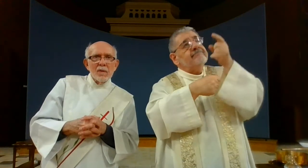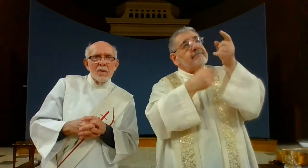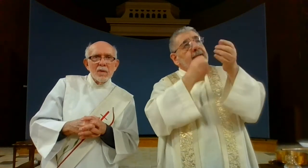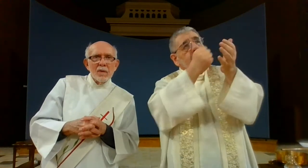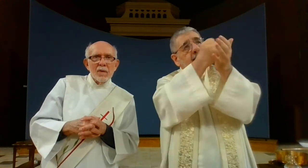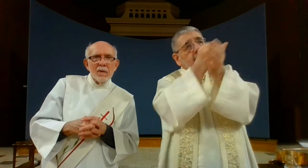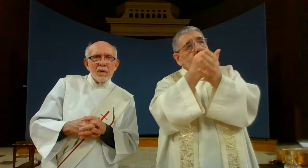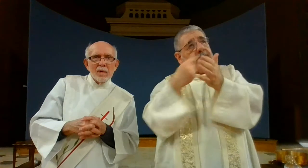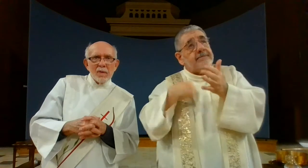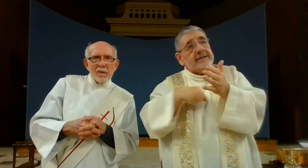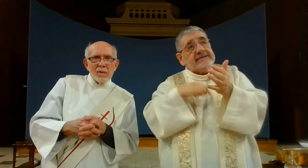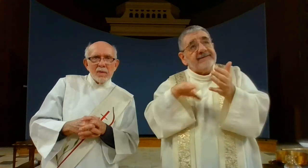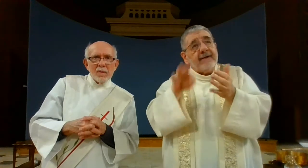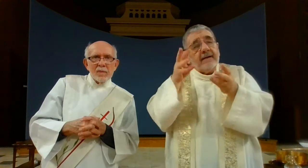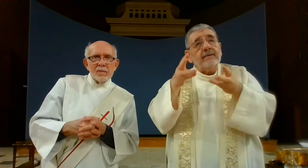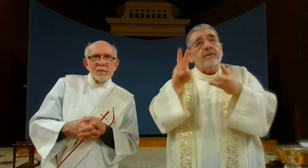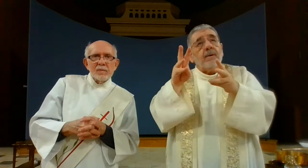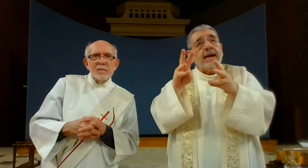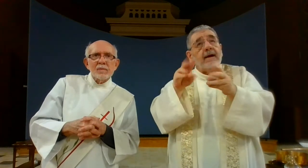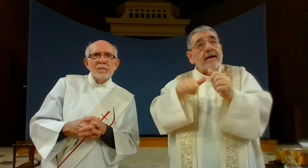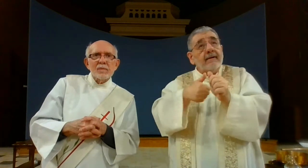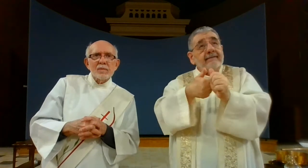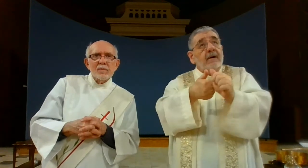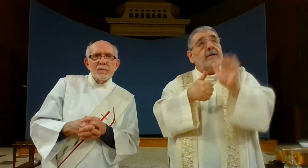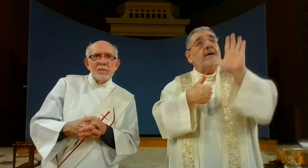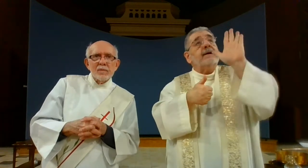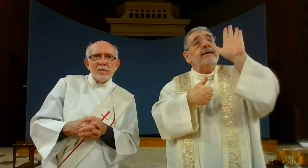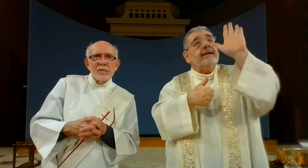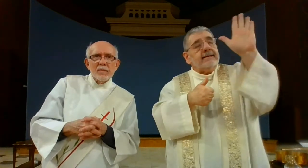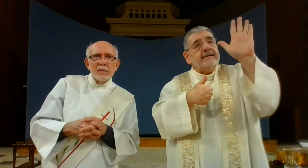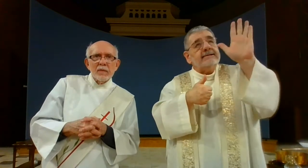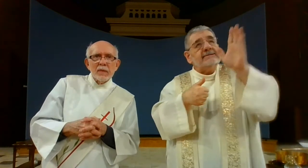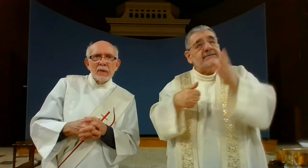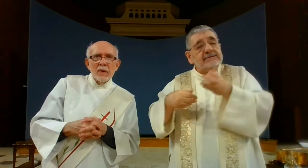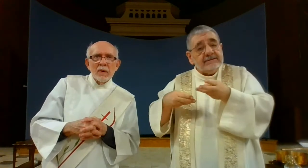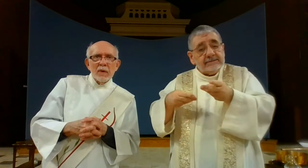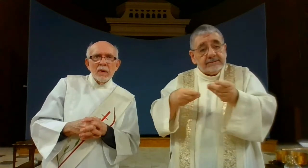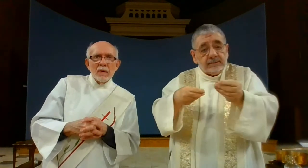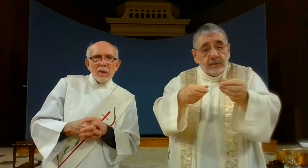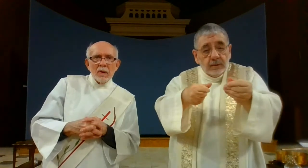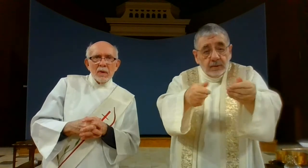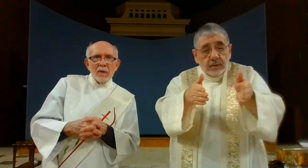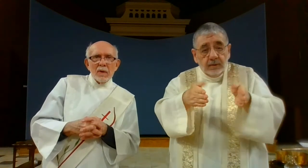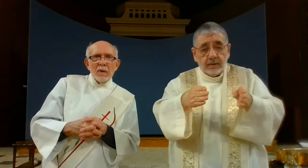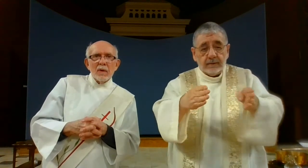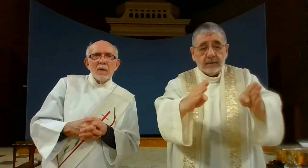That our trust in God will help us to follow His plan to a better path.